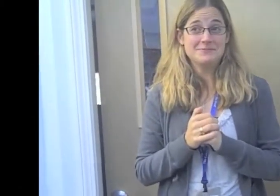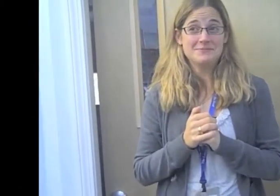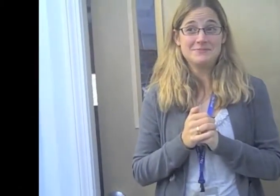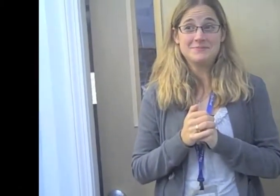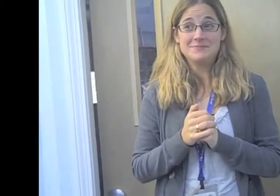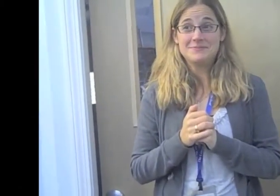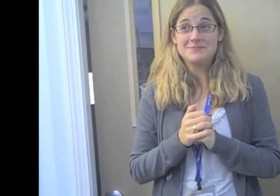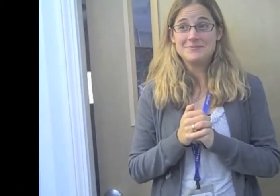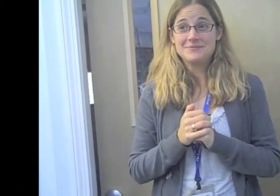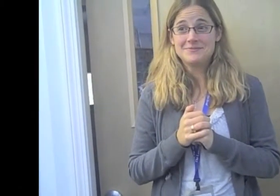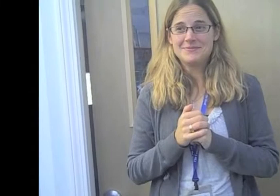Oh.